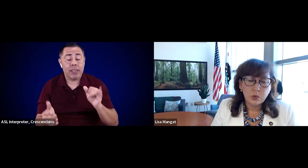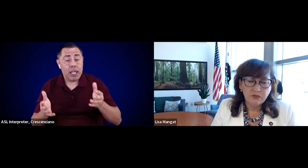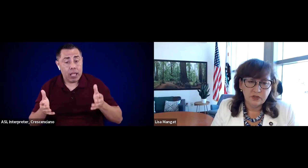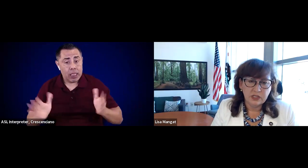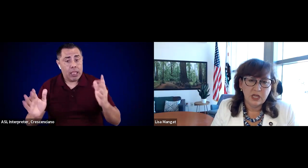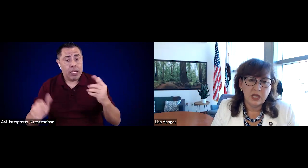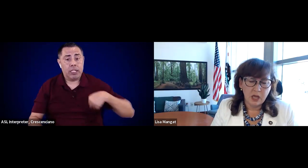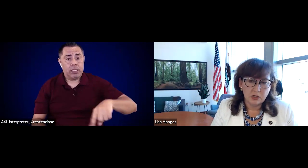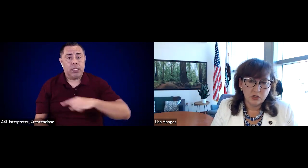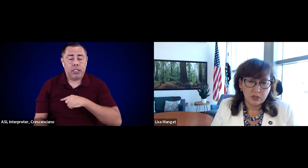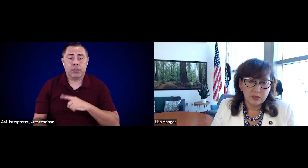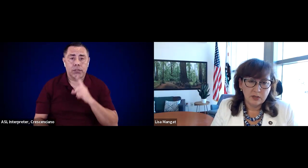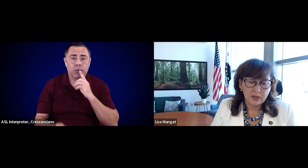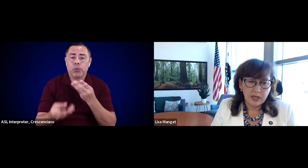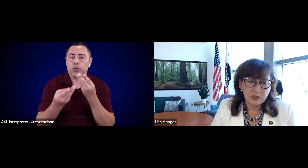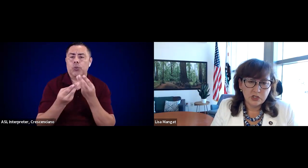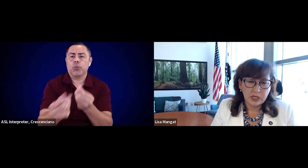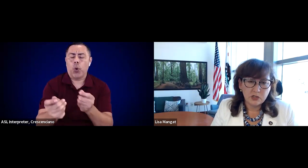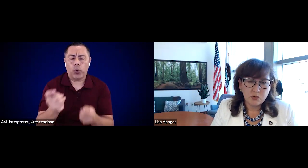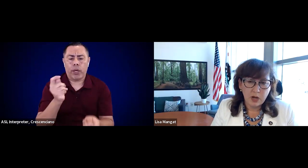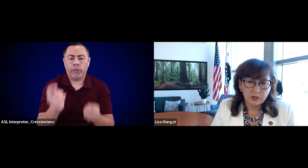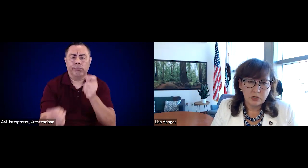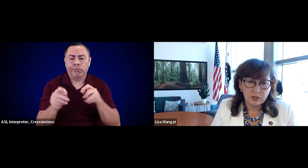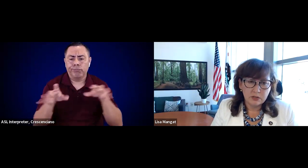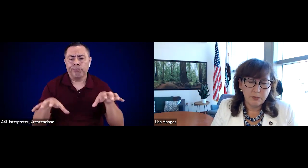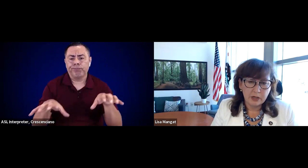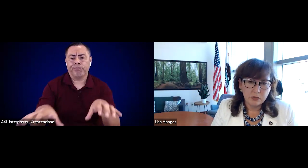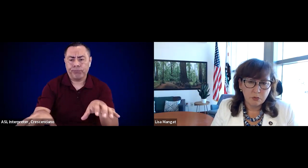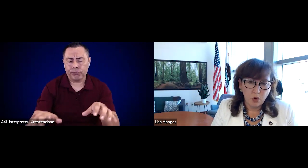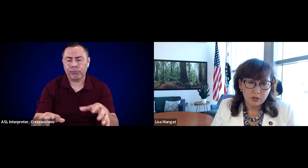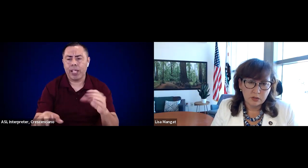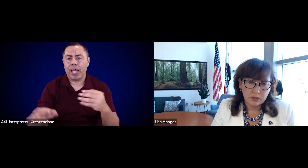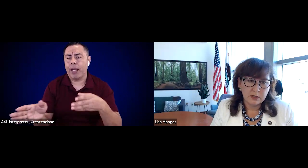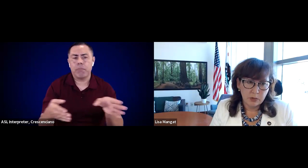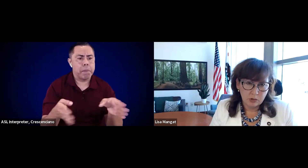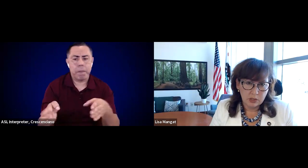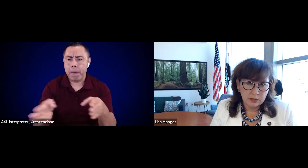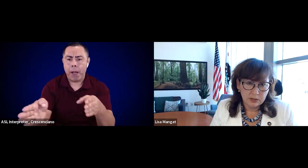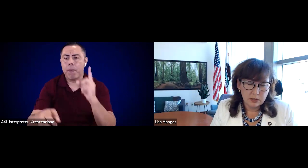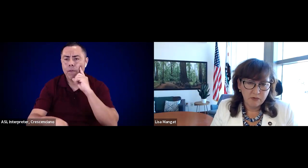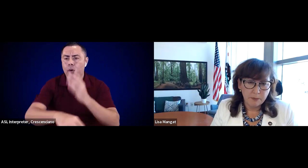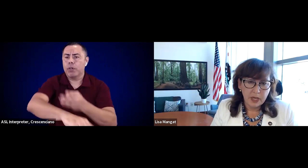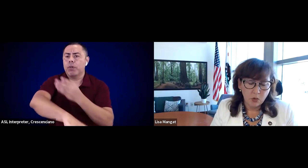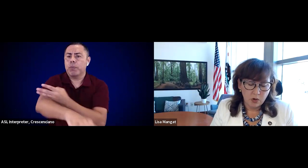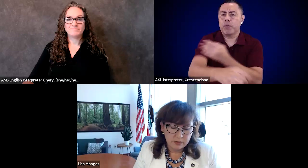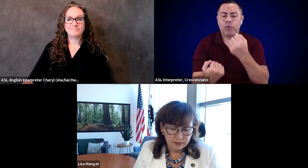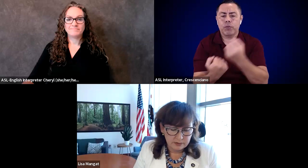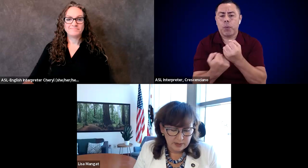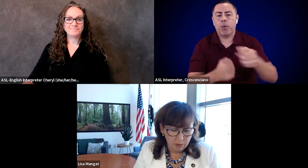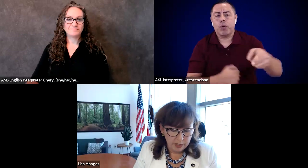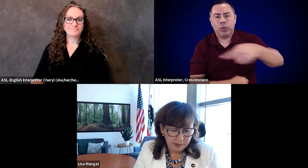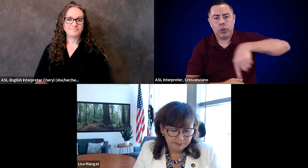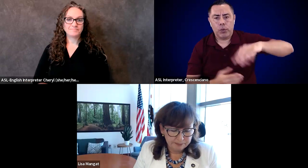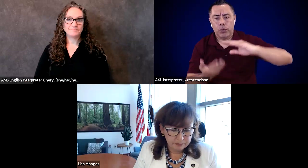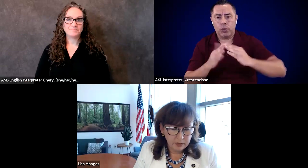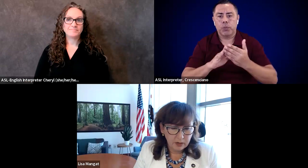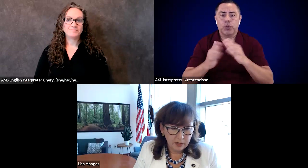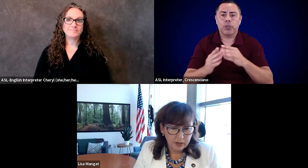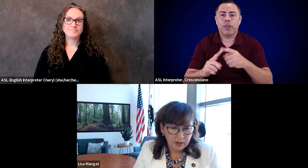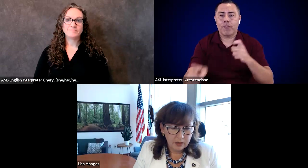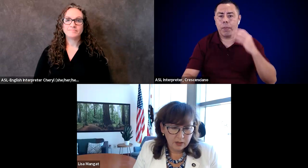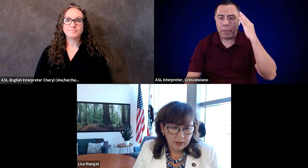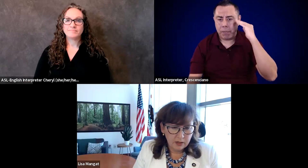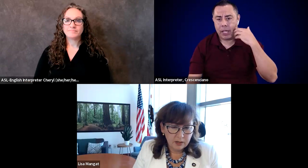to swiftly take action and change direction to better support these communities from headquarters in Sacramento.